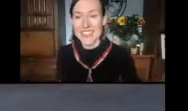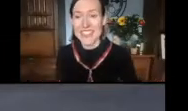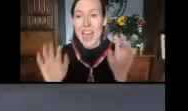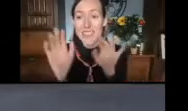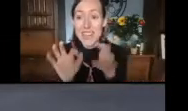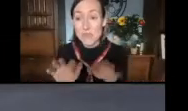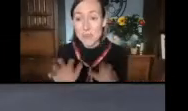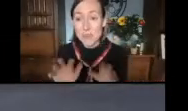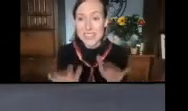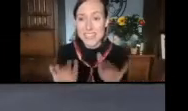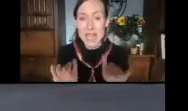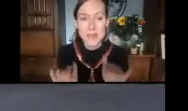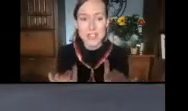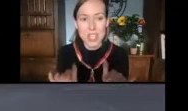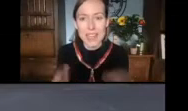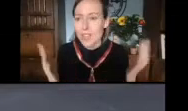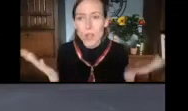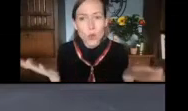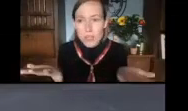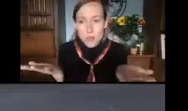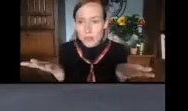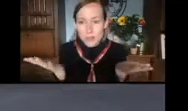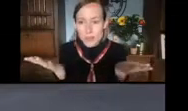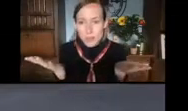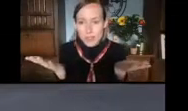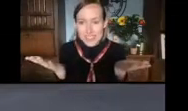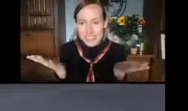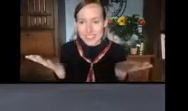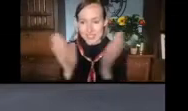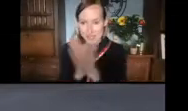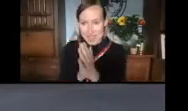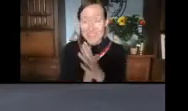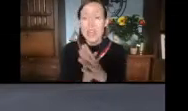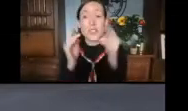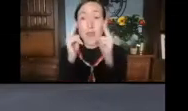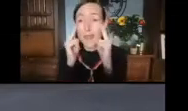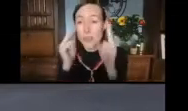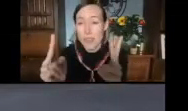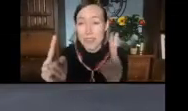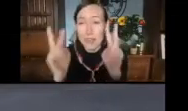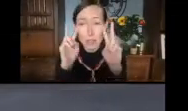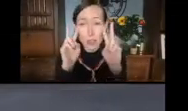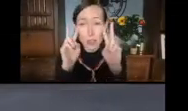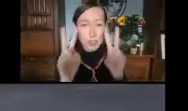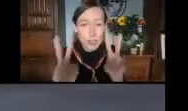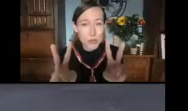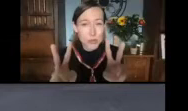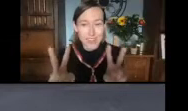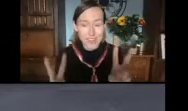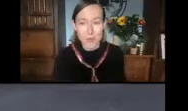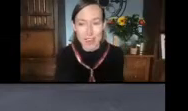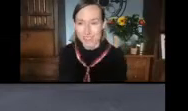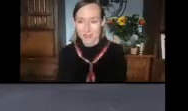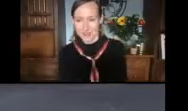list, and then everyone has to type in the chat which one of those words is it. Okay, so everybody have your super sleuth